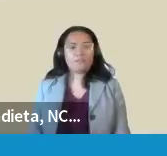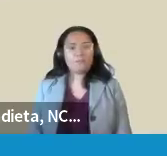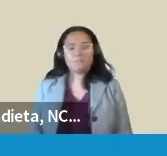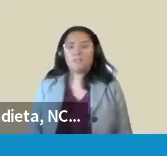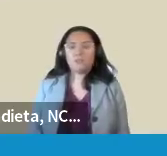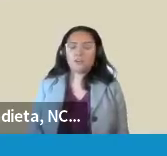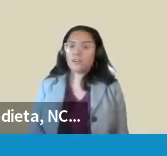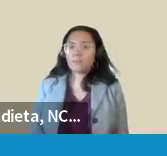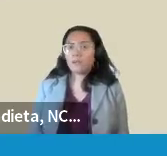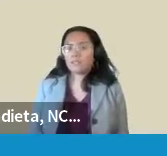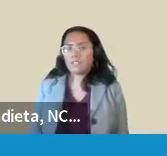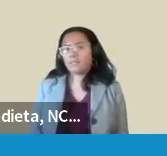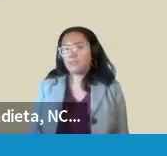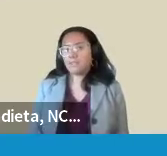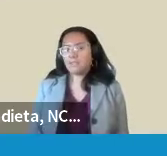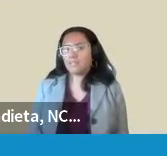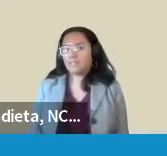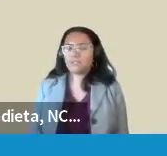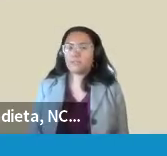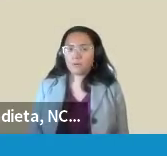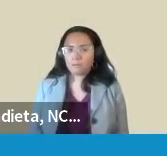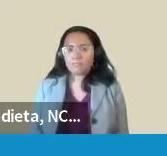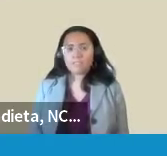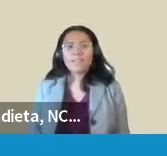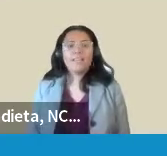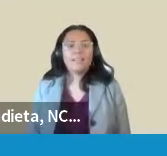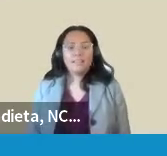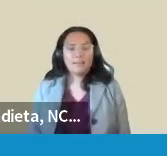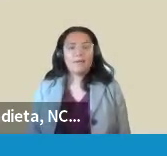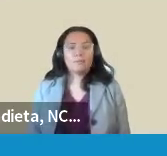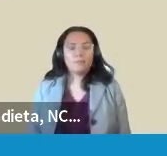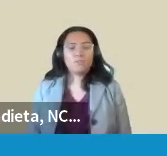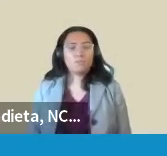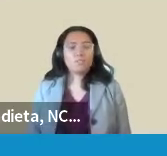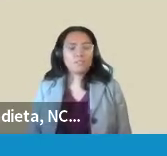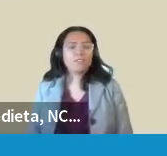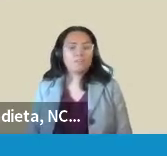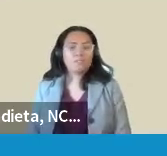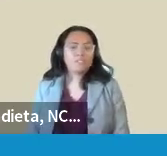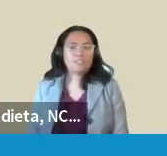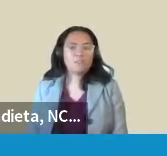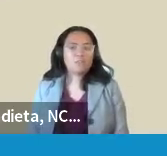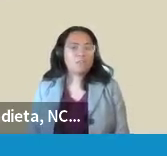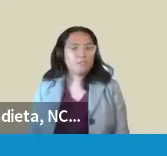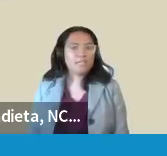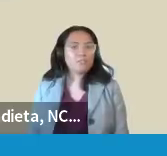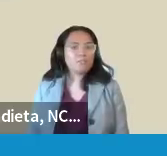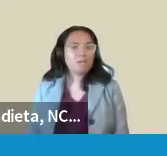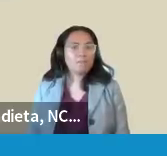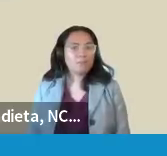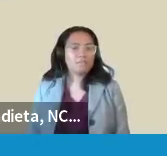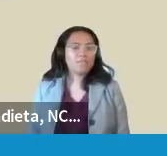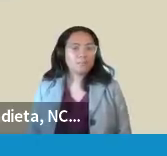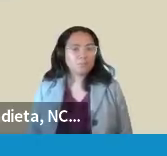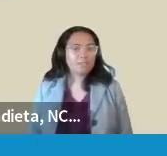orders, you'll hear from Tiffany Gourley Policy Counsel at the National Council of Nonprofits. Nonoko Sato, the presidency of the Minnesota Council